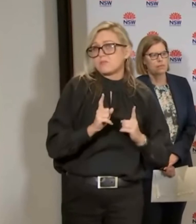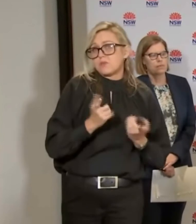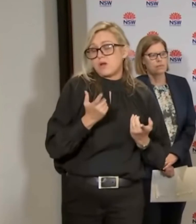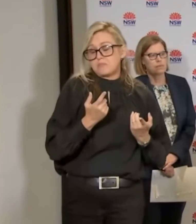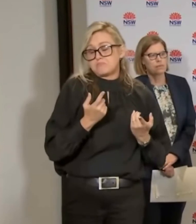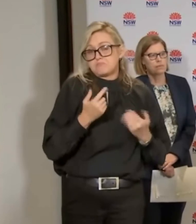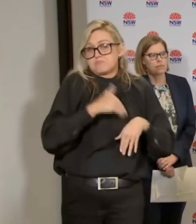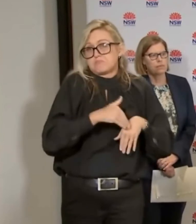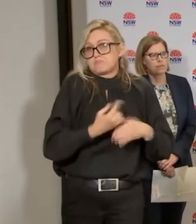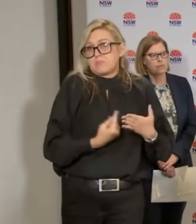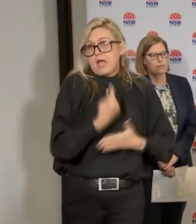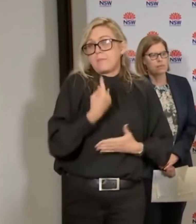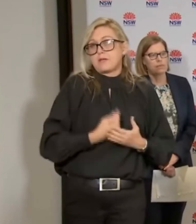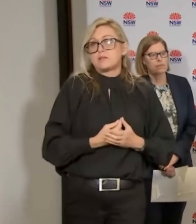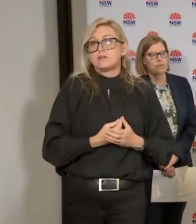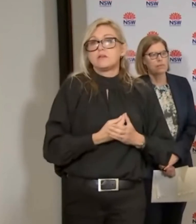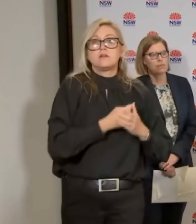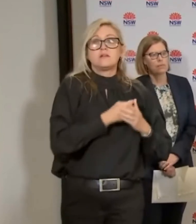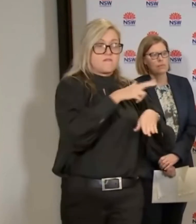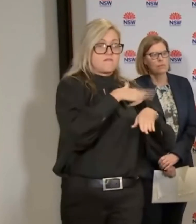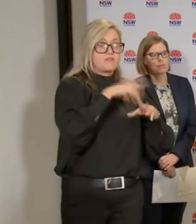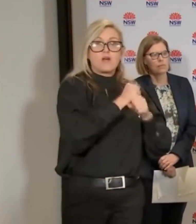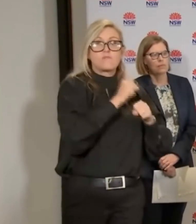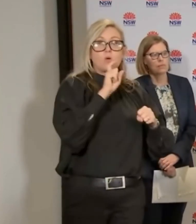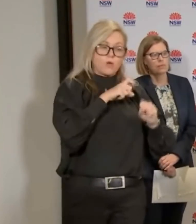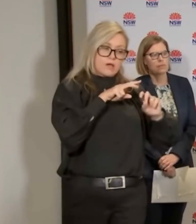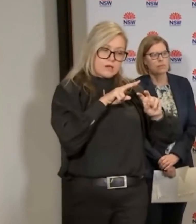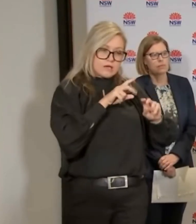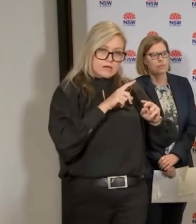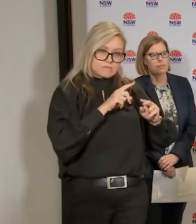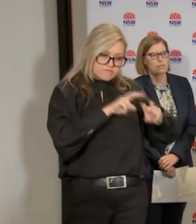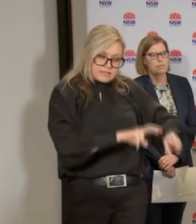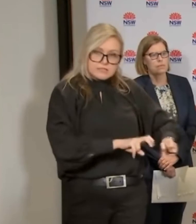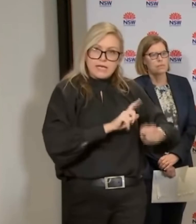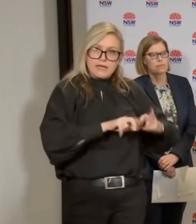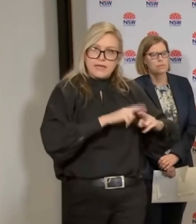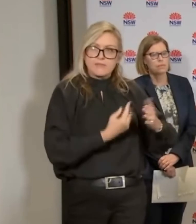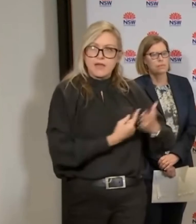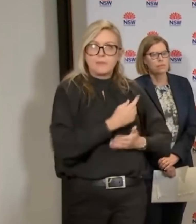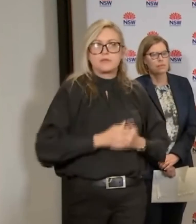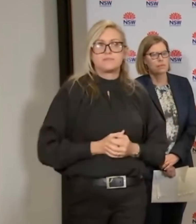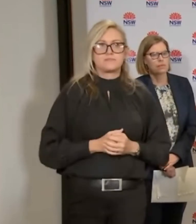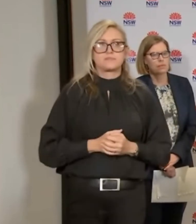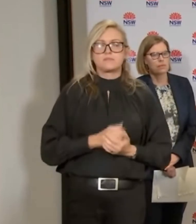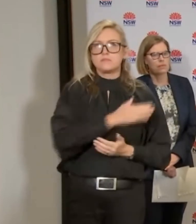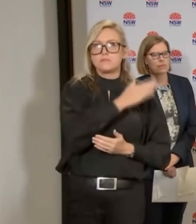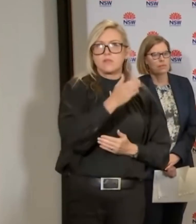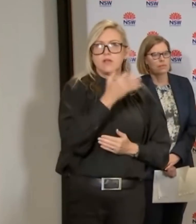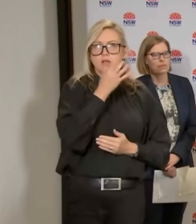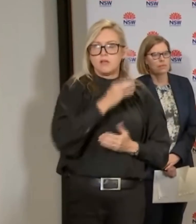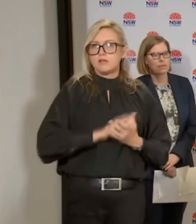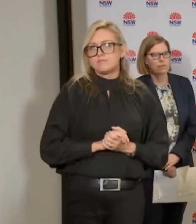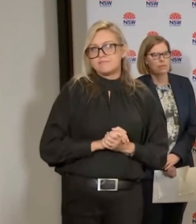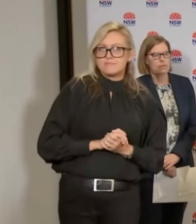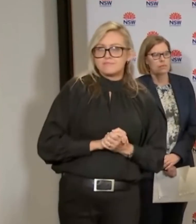Commonwealth, the federal government, will investigate the matter and do due diligence across the nation. But is it a setback to the PR campaign to